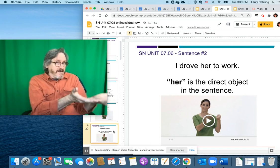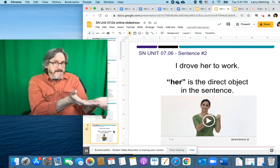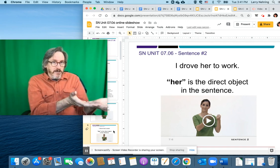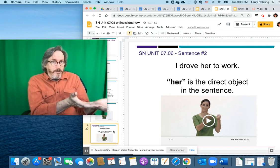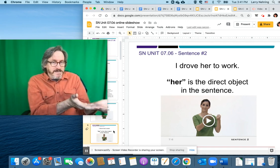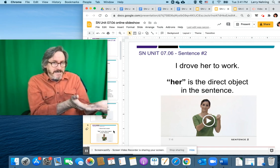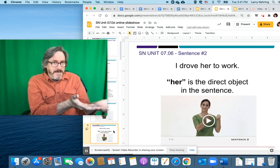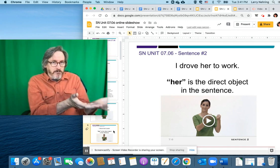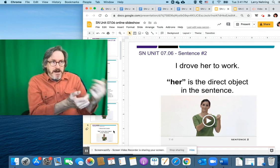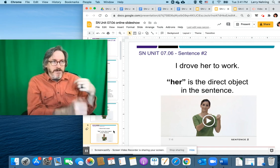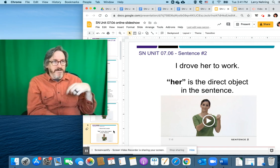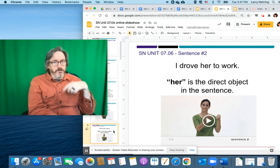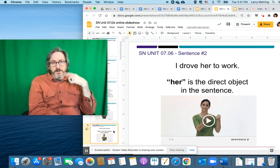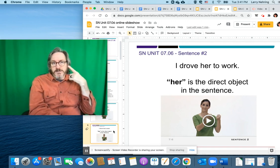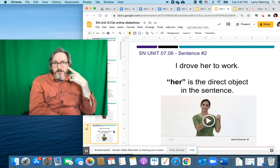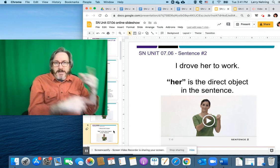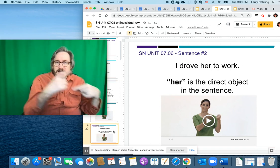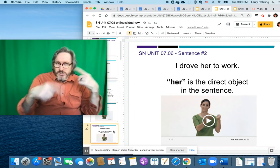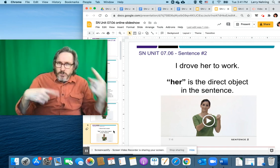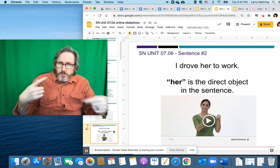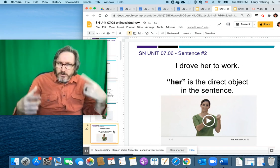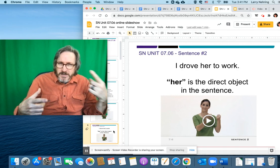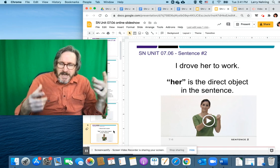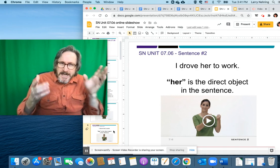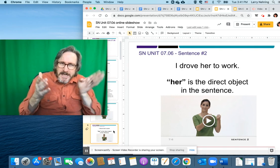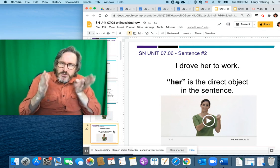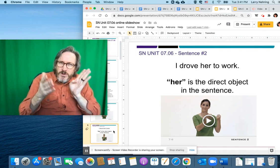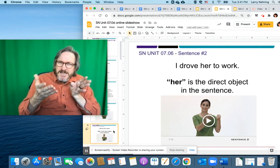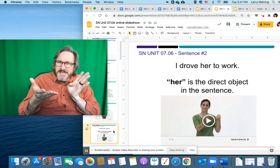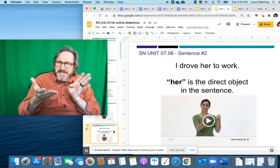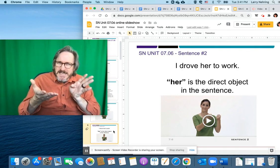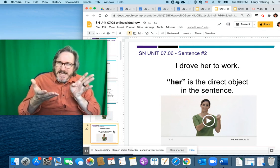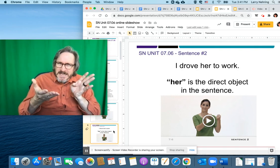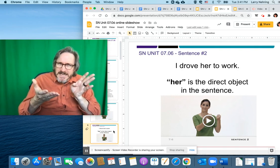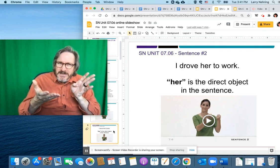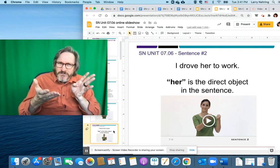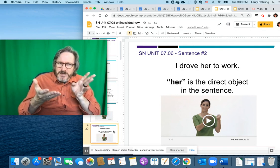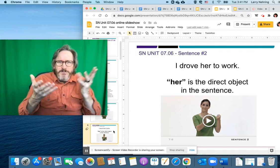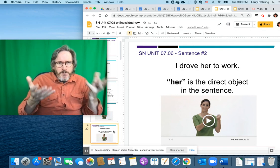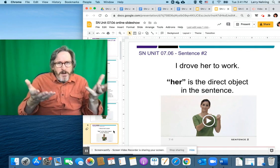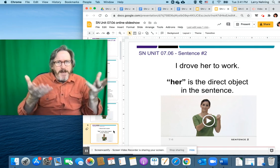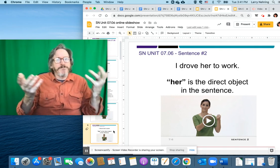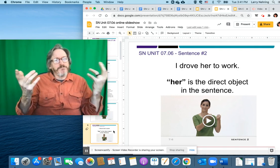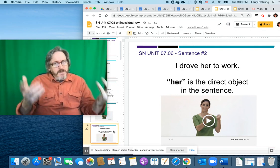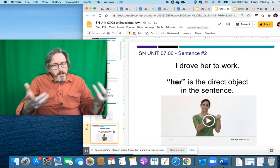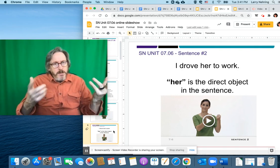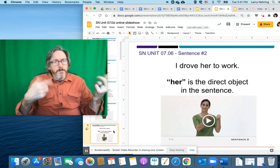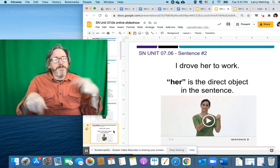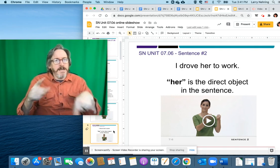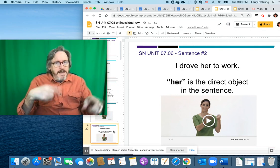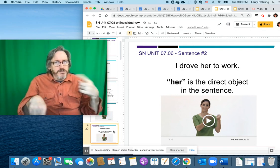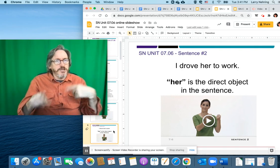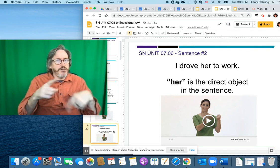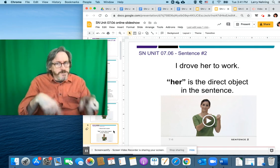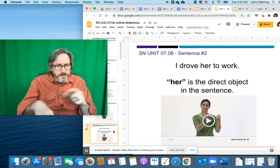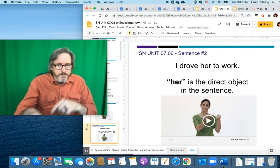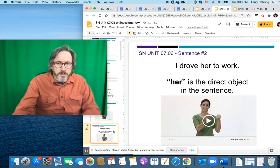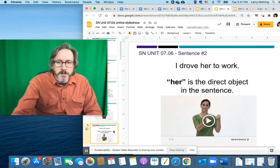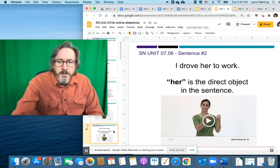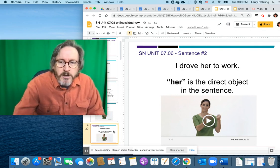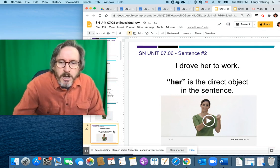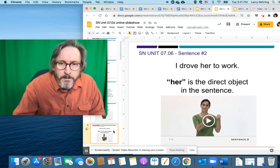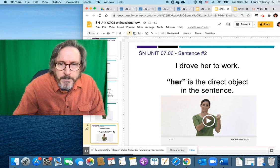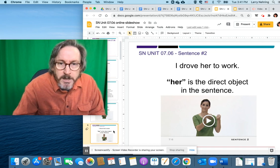you might still be sticking around afterwards, right? So each one is a slightly different, but being able to use